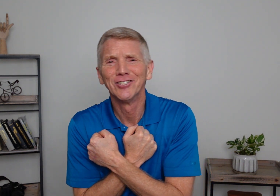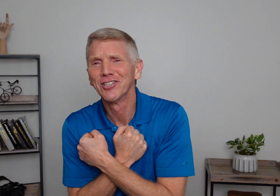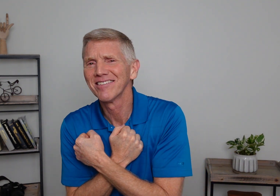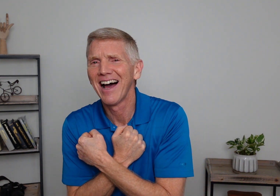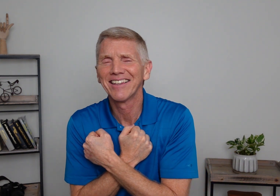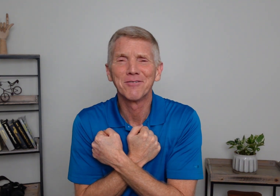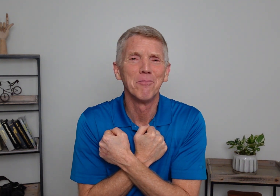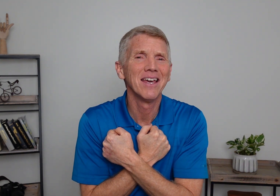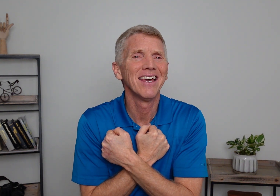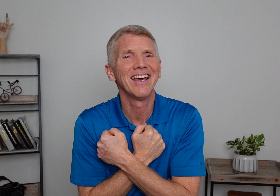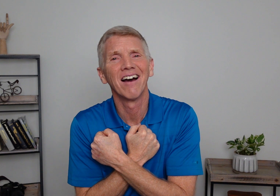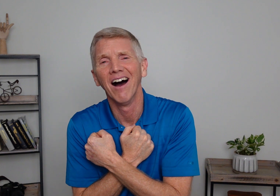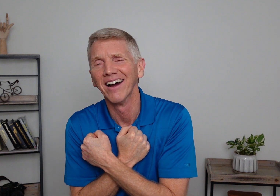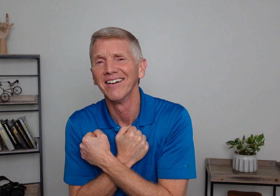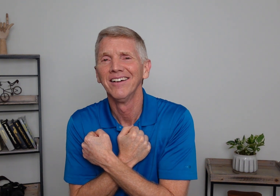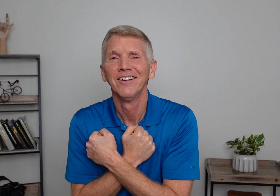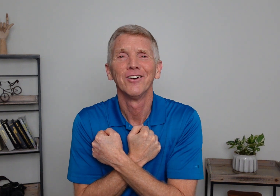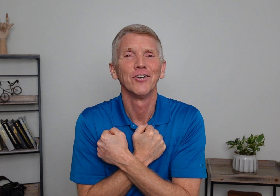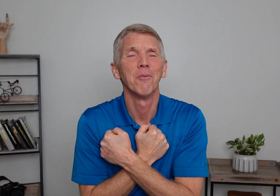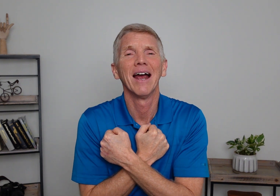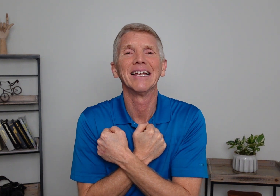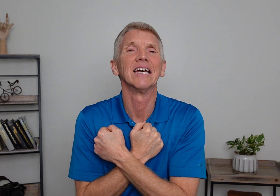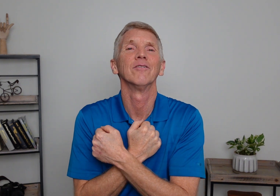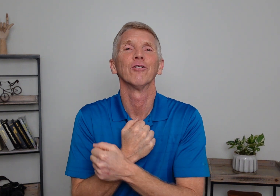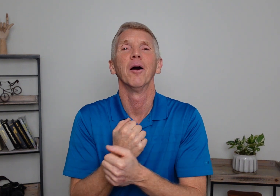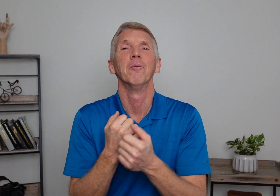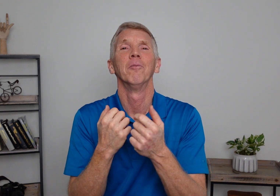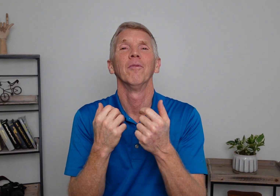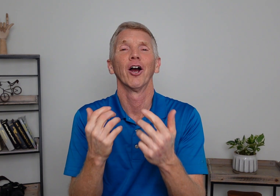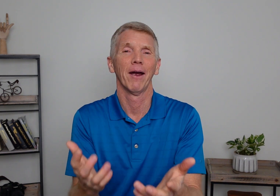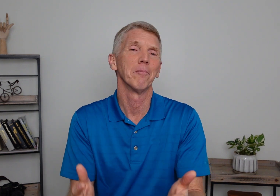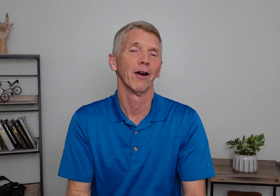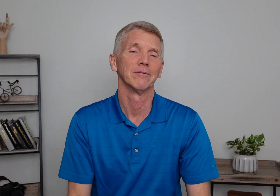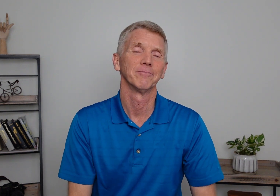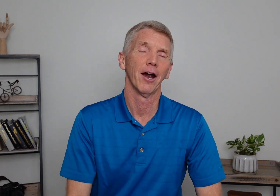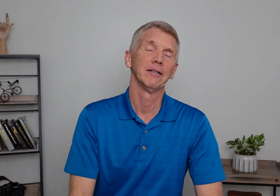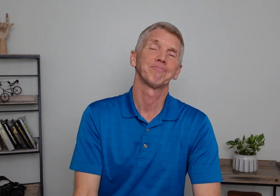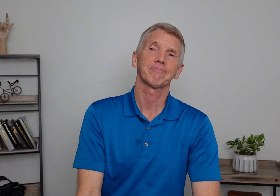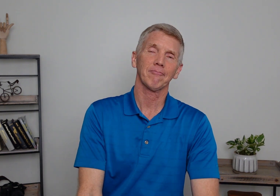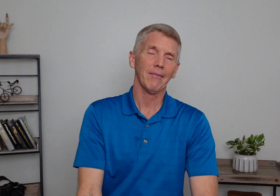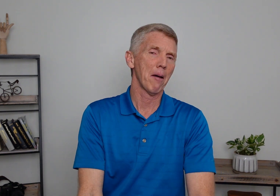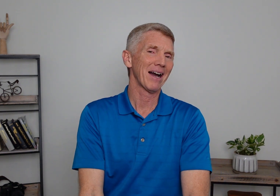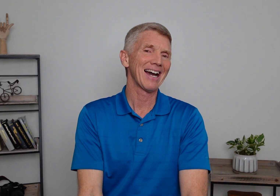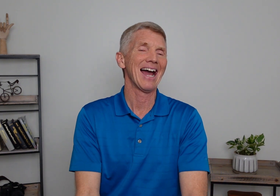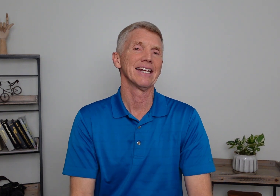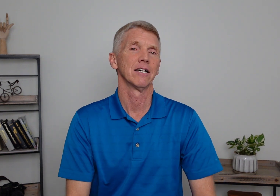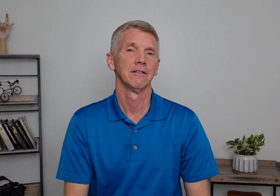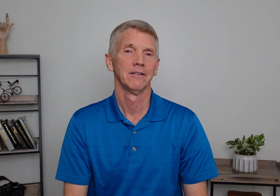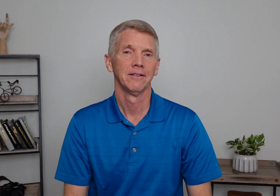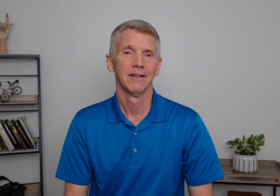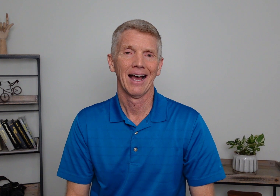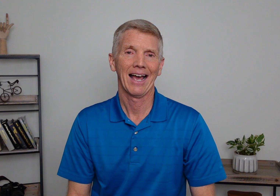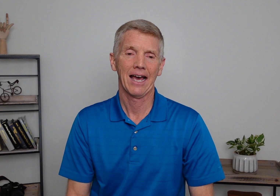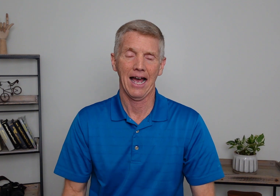Just like this big hug you might get from a grandparent. All right? How about kind? Kind.